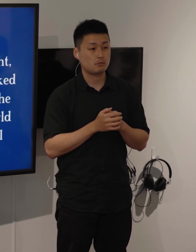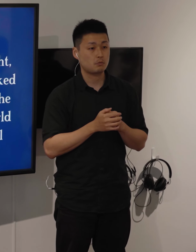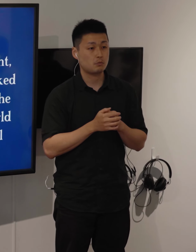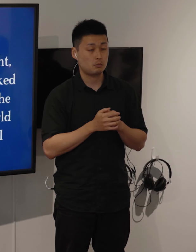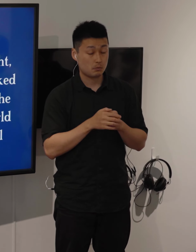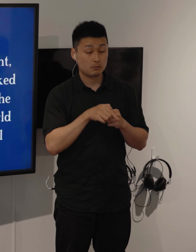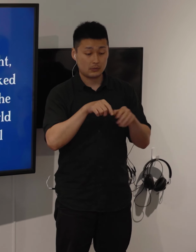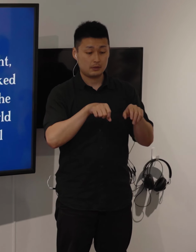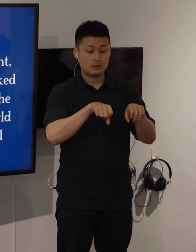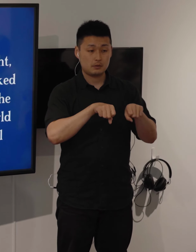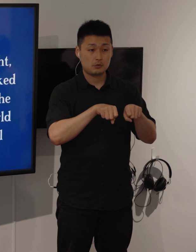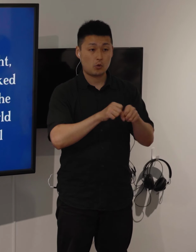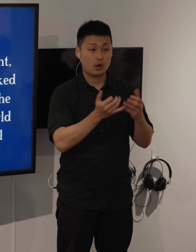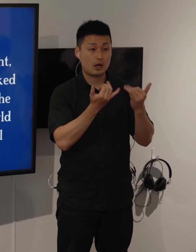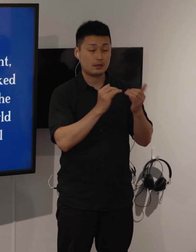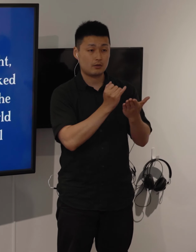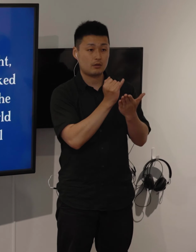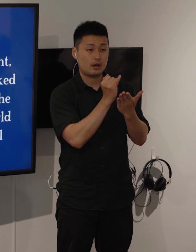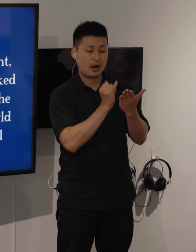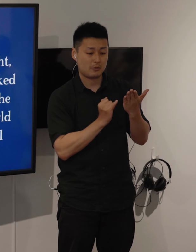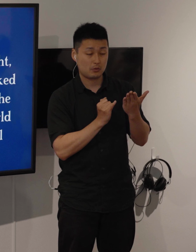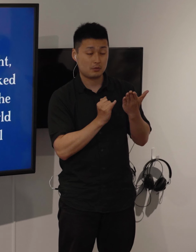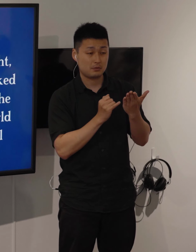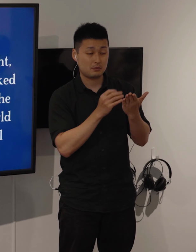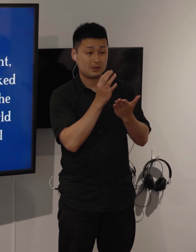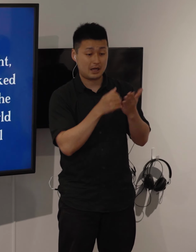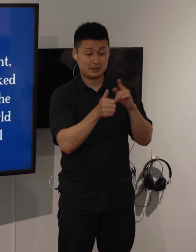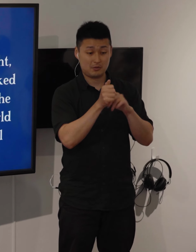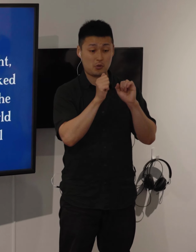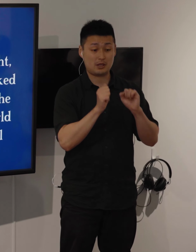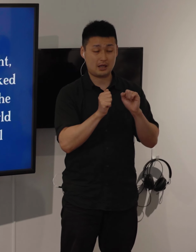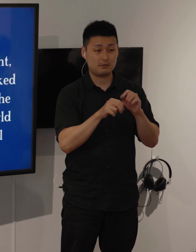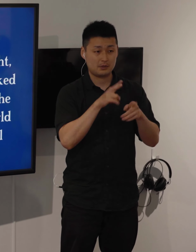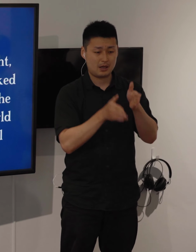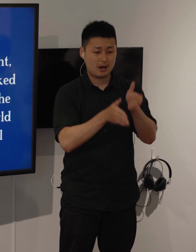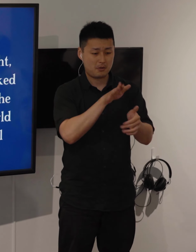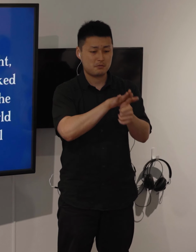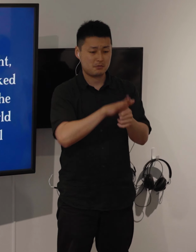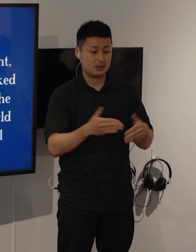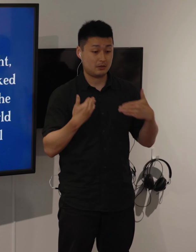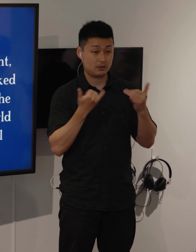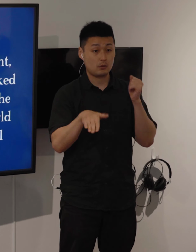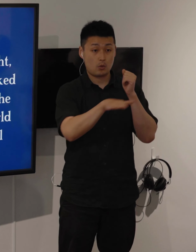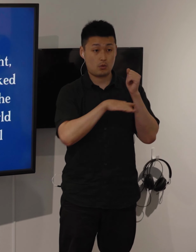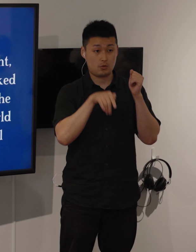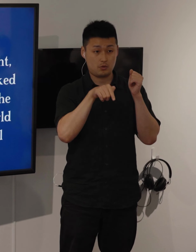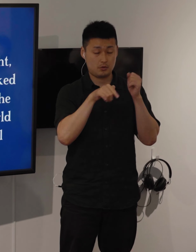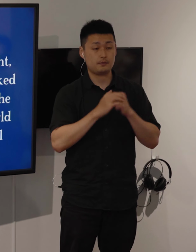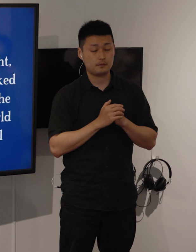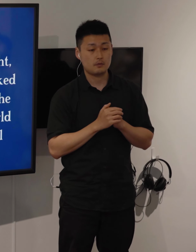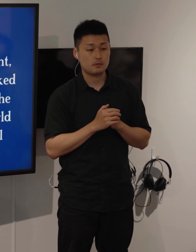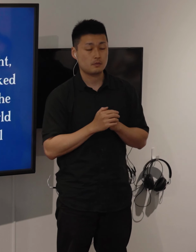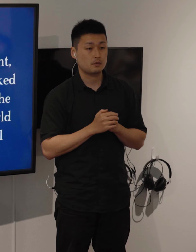and support, they wouldn't be able to exist today. So I come at this work from a very different viewpoint to a